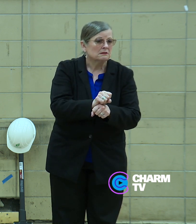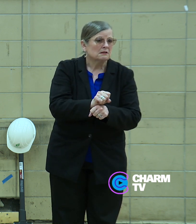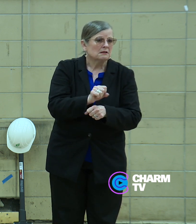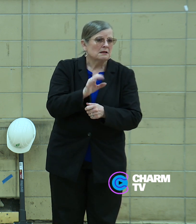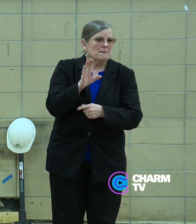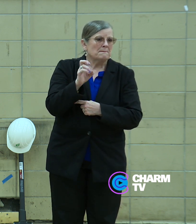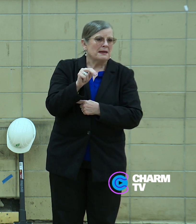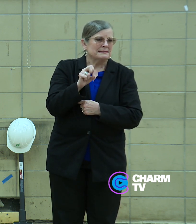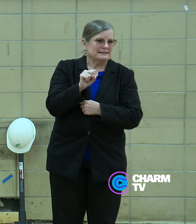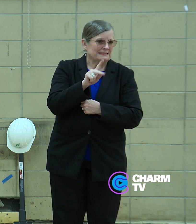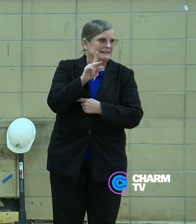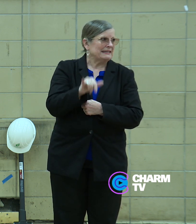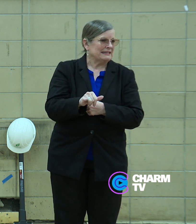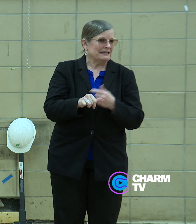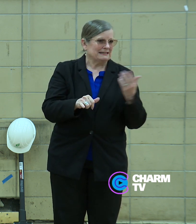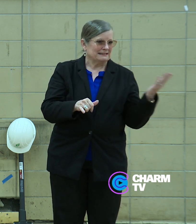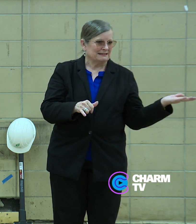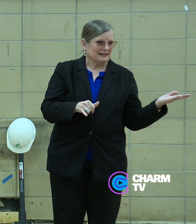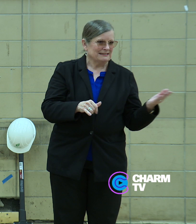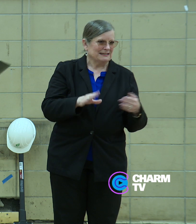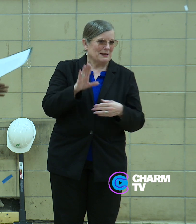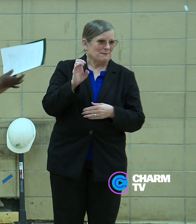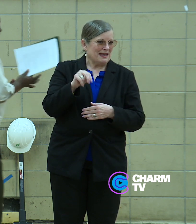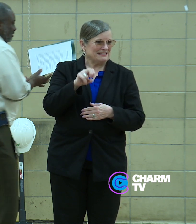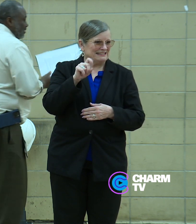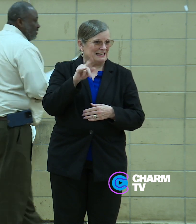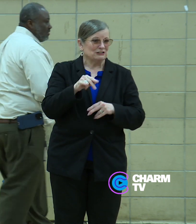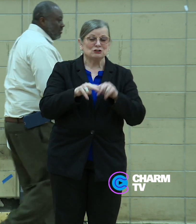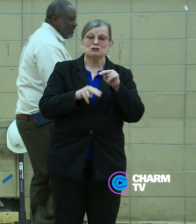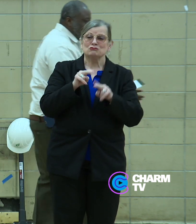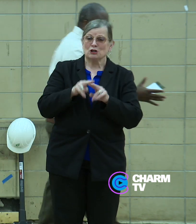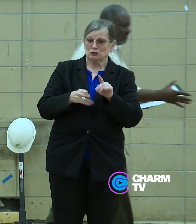Binsky Construction. Kevin.